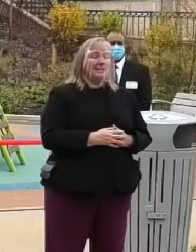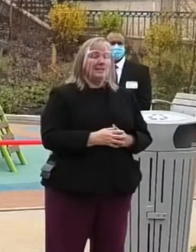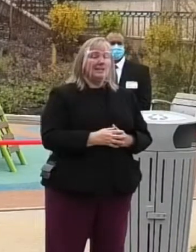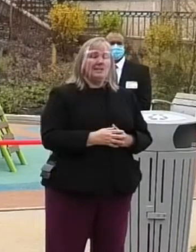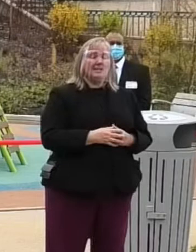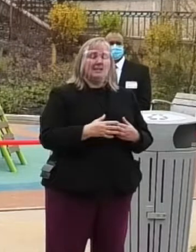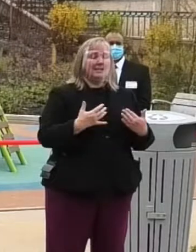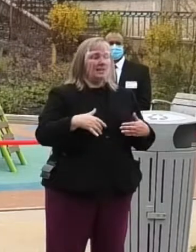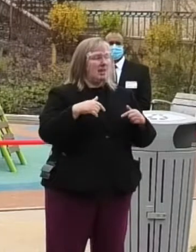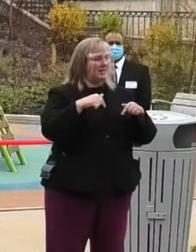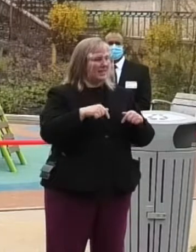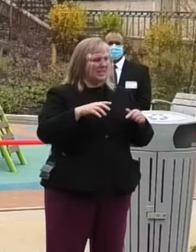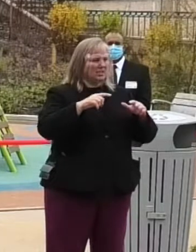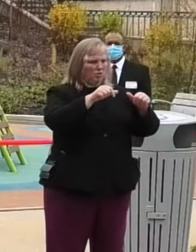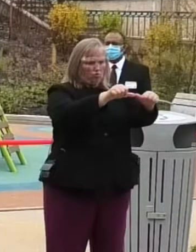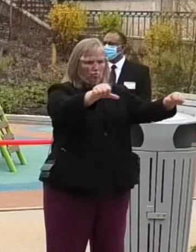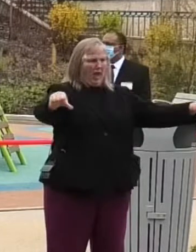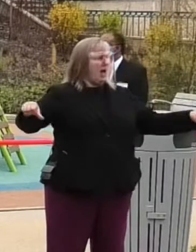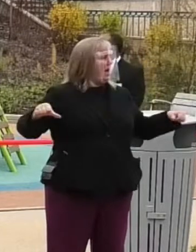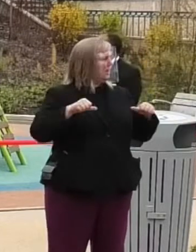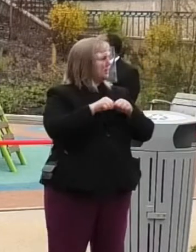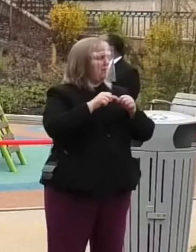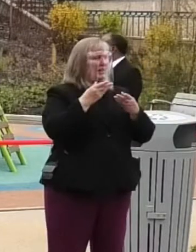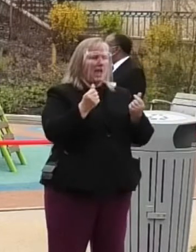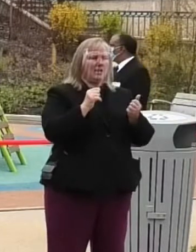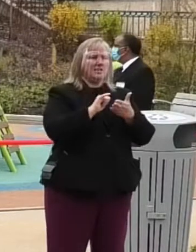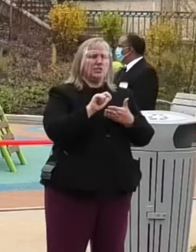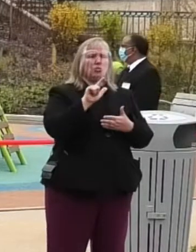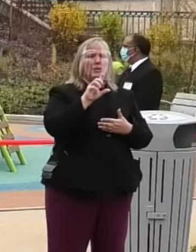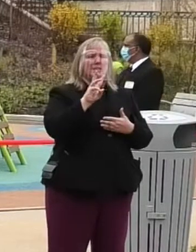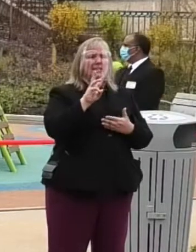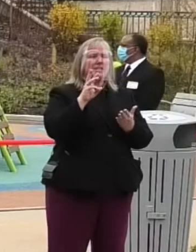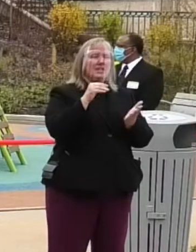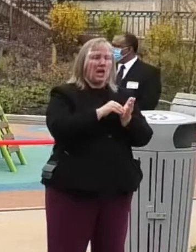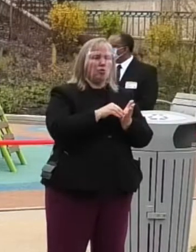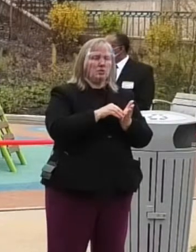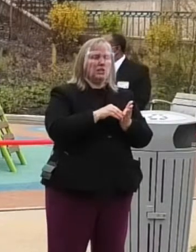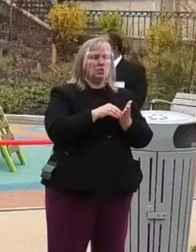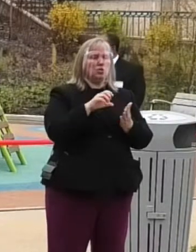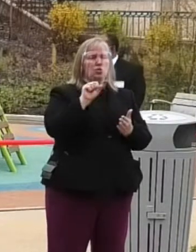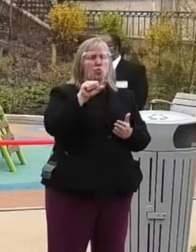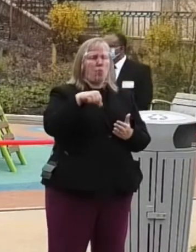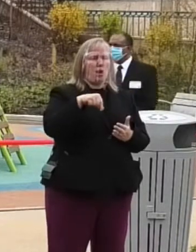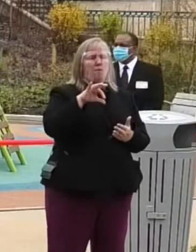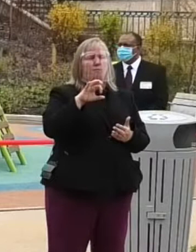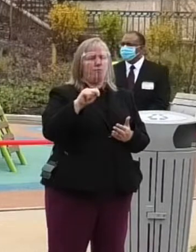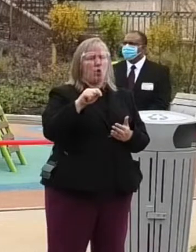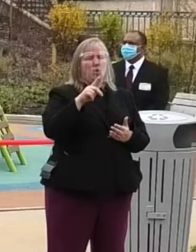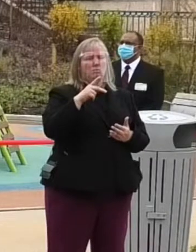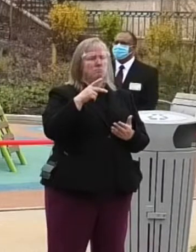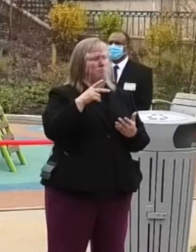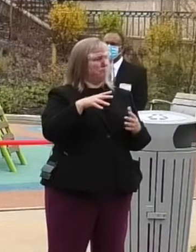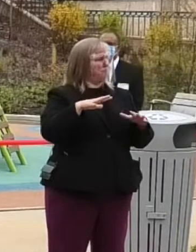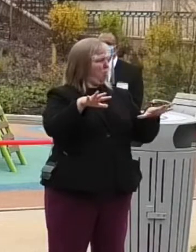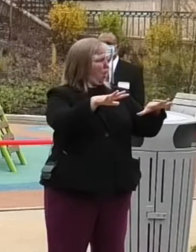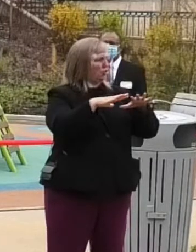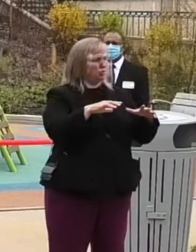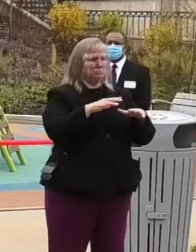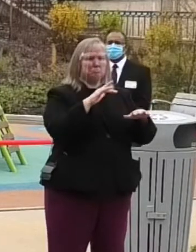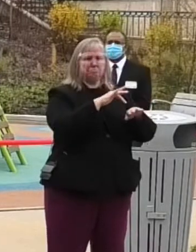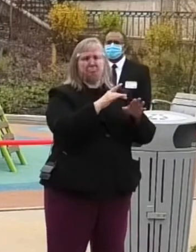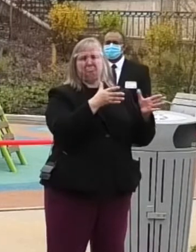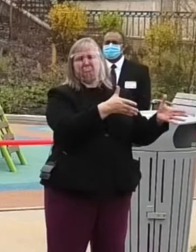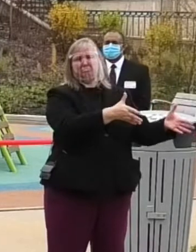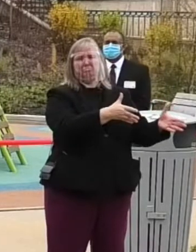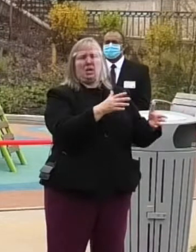You know, this tract of land that we're standing on, this 26,000 square foot parcel, has sat virtually untouched for 50